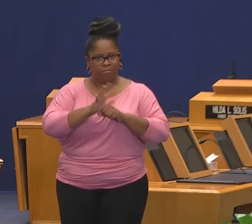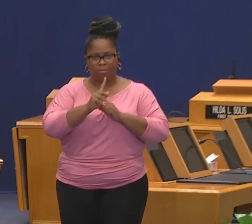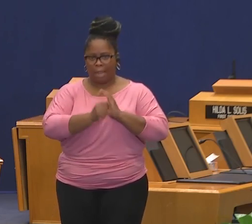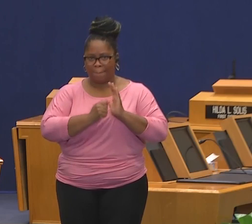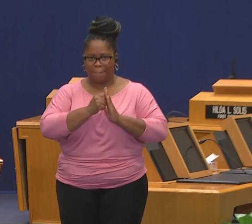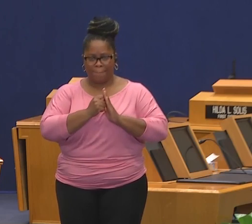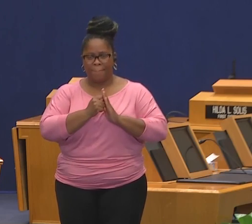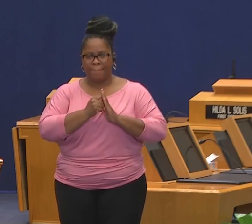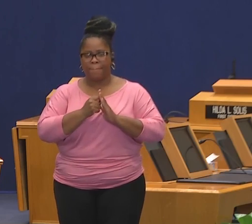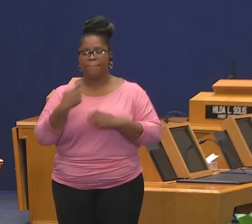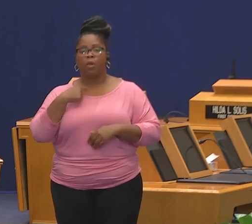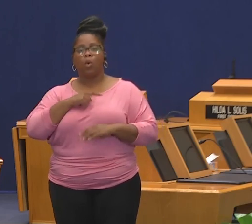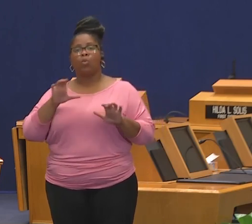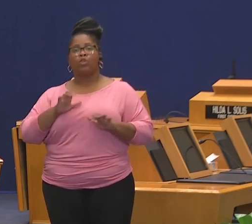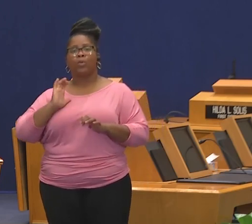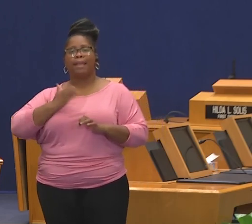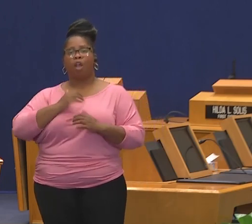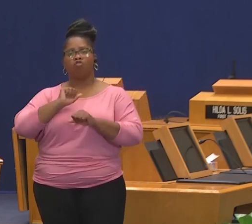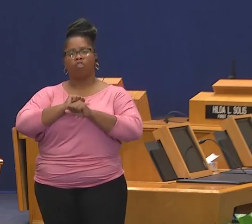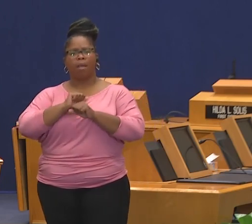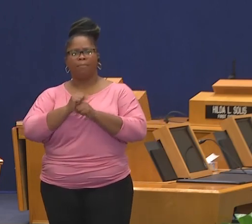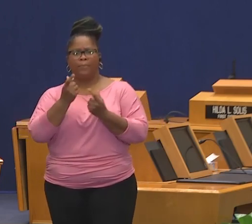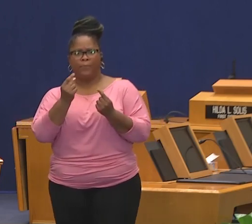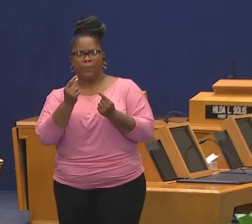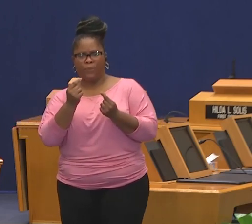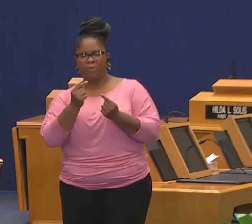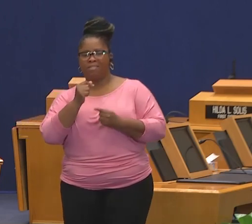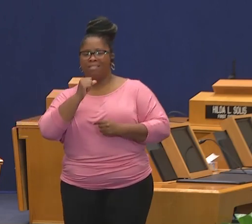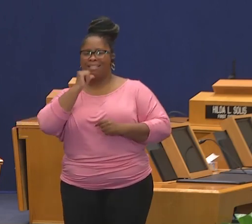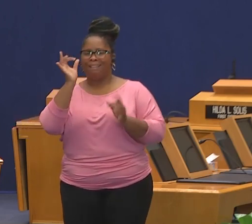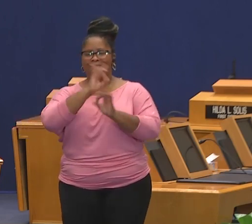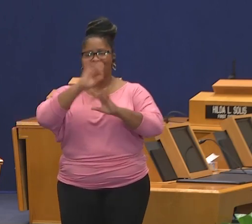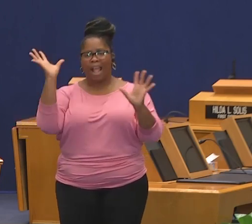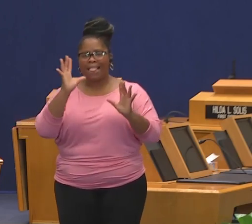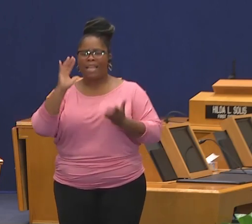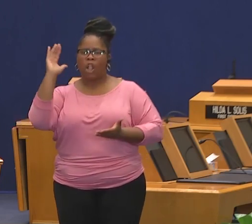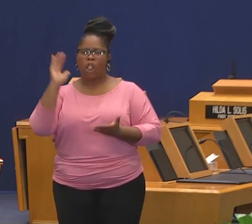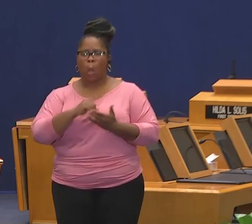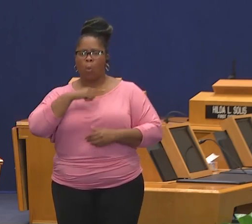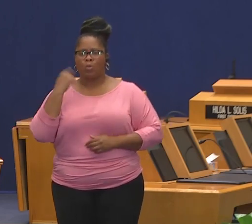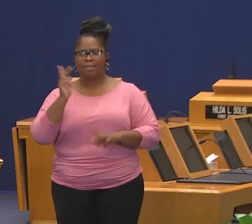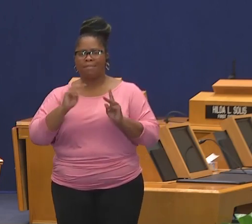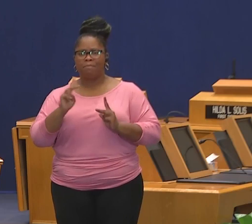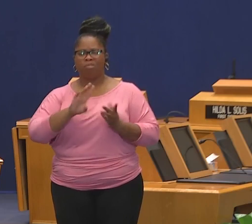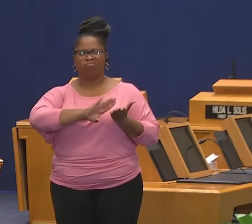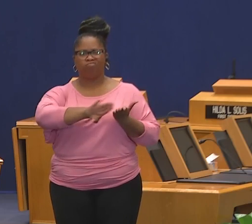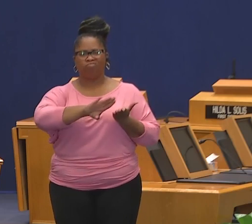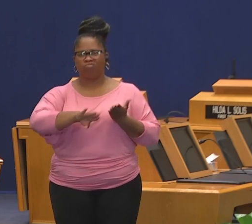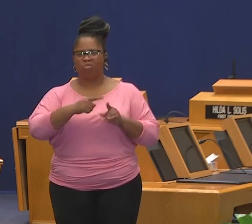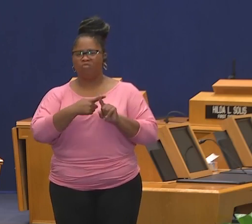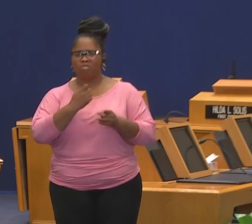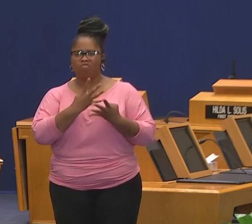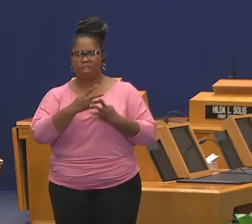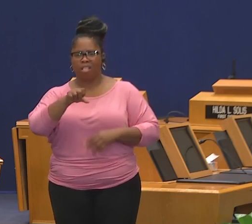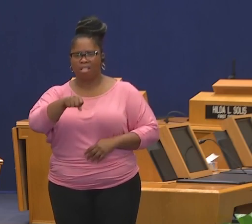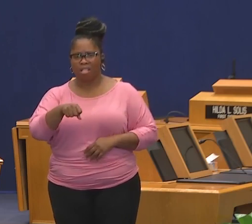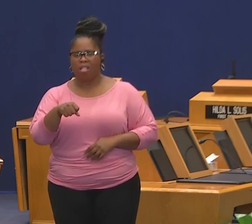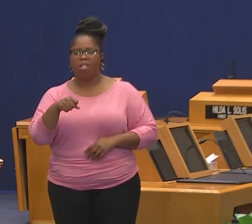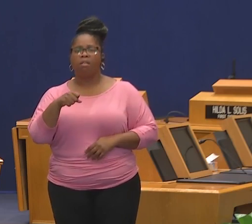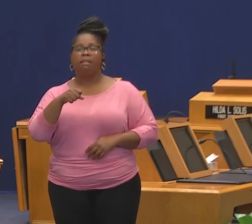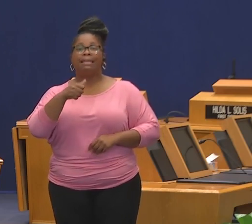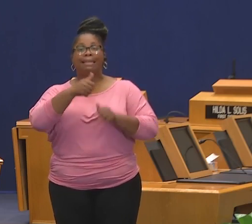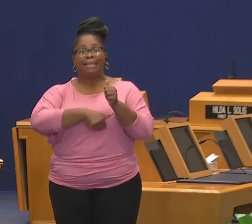part to help reduce the number of low-risk, nonviolent people in jail. My attorneys have conducted individual risk